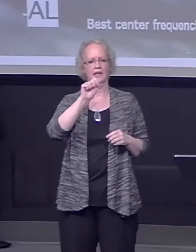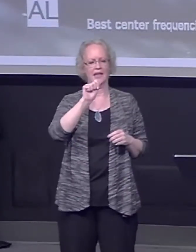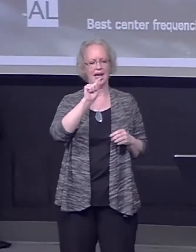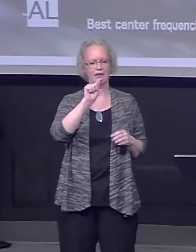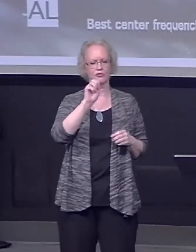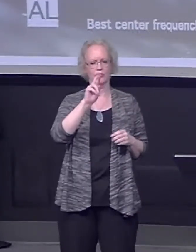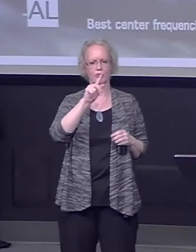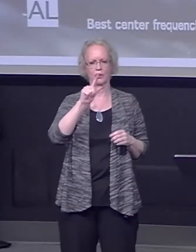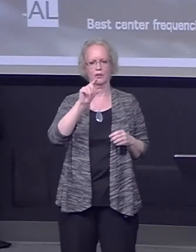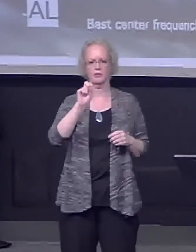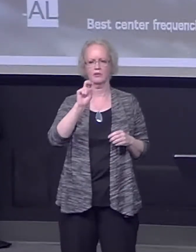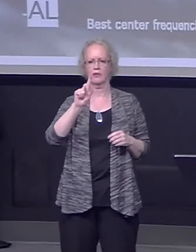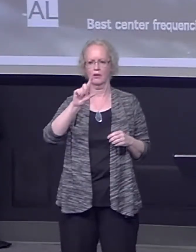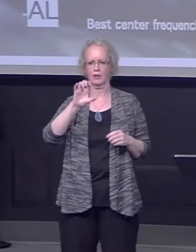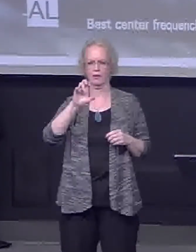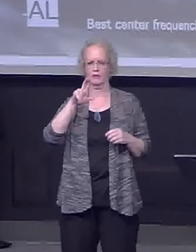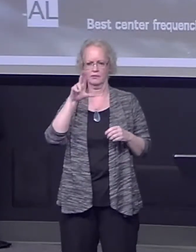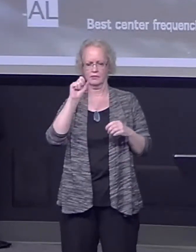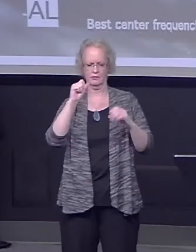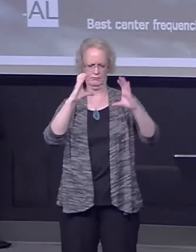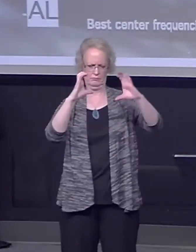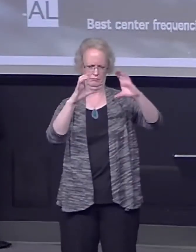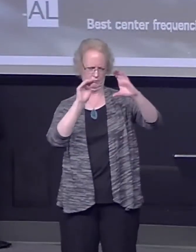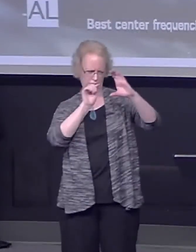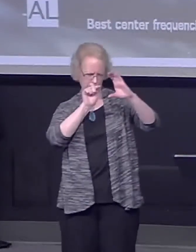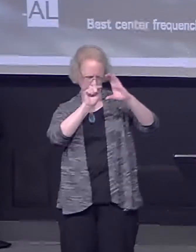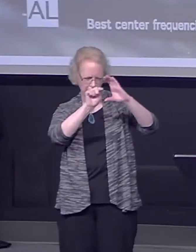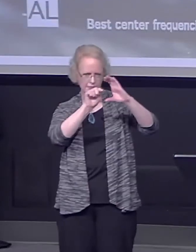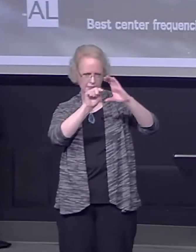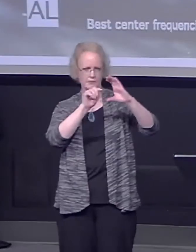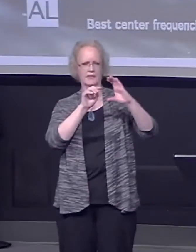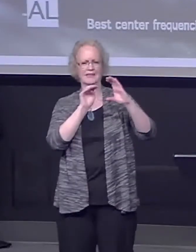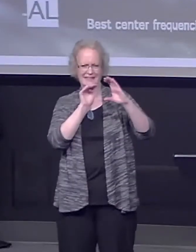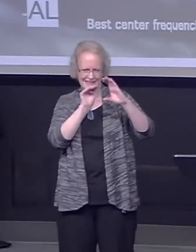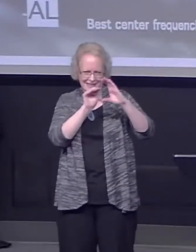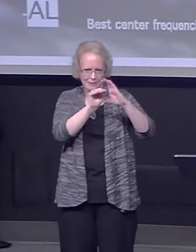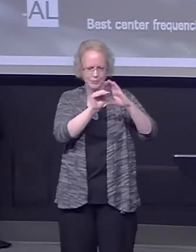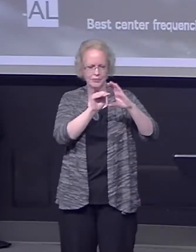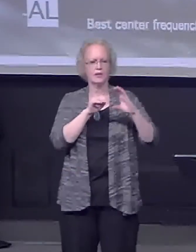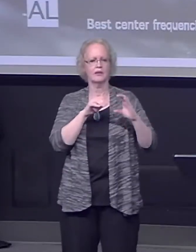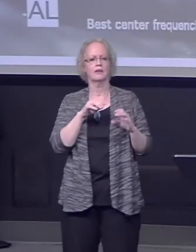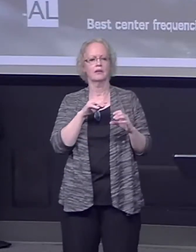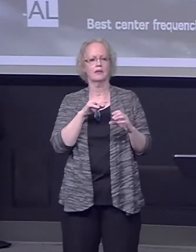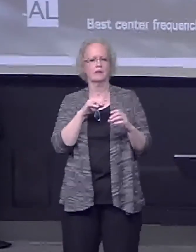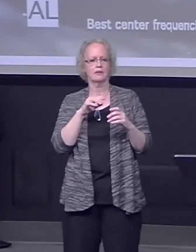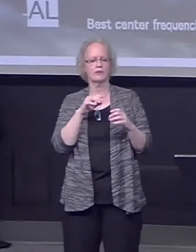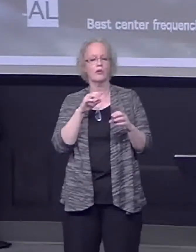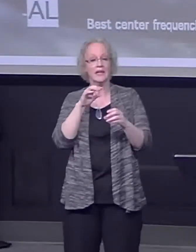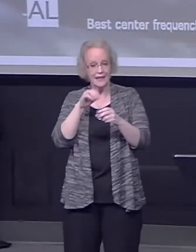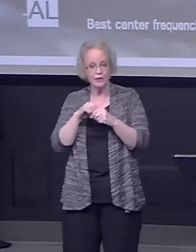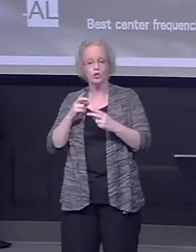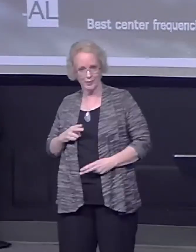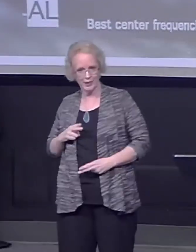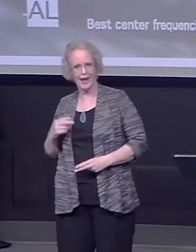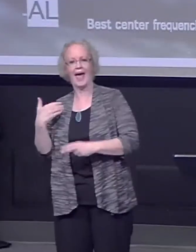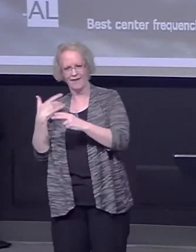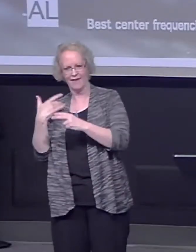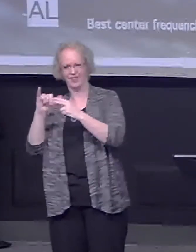the sulcus, buried in a deep fissure, which in humans is called the Sylvian fissure. So there are some